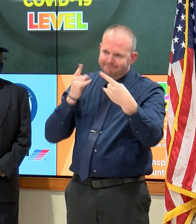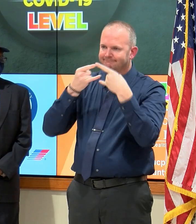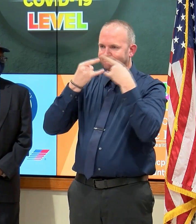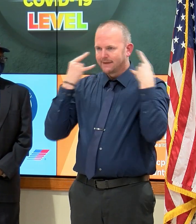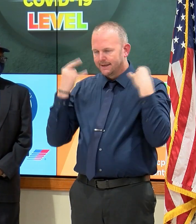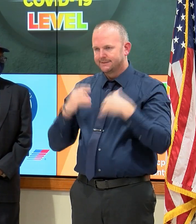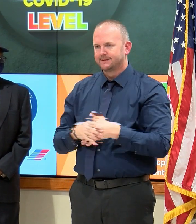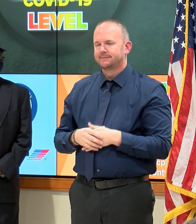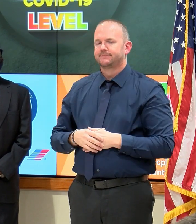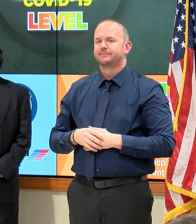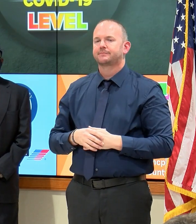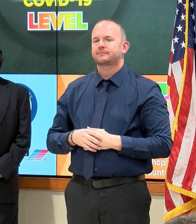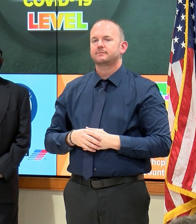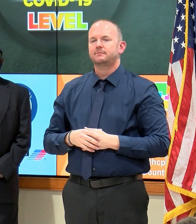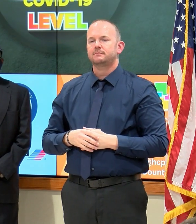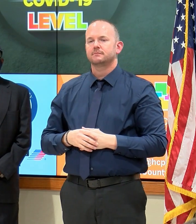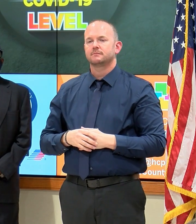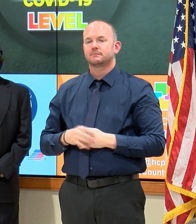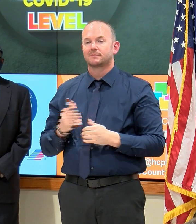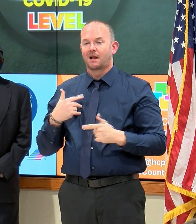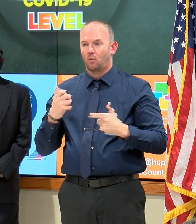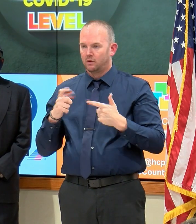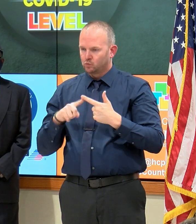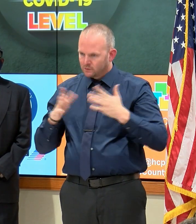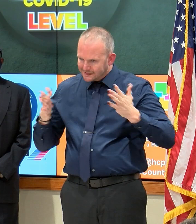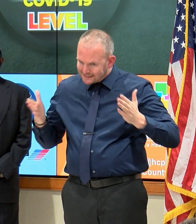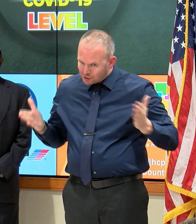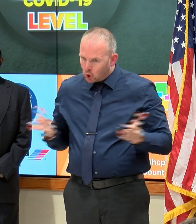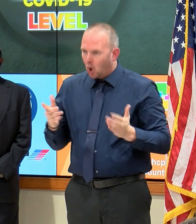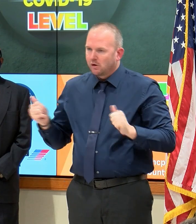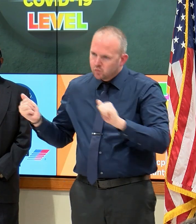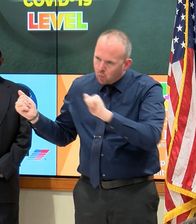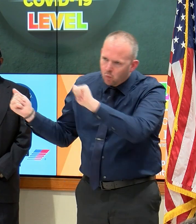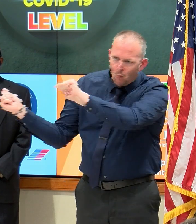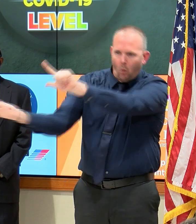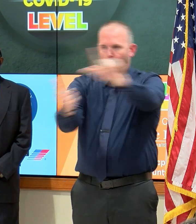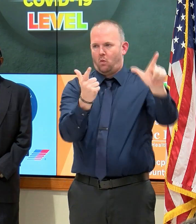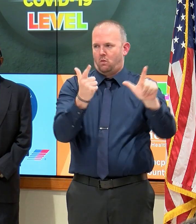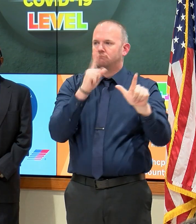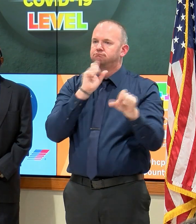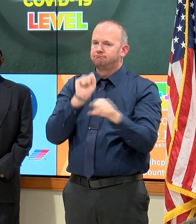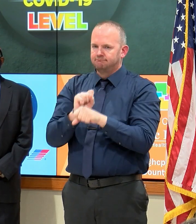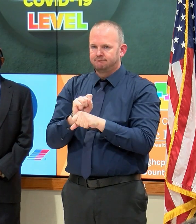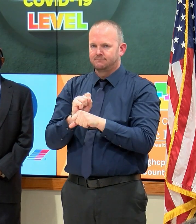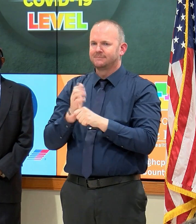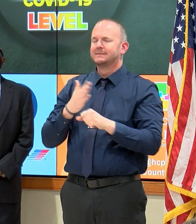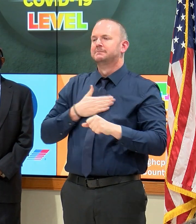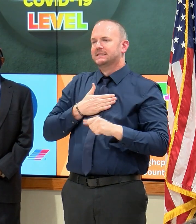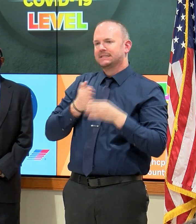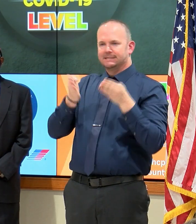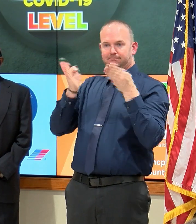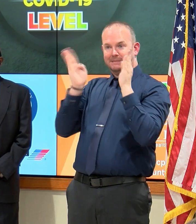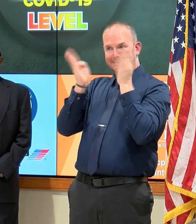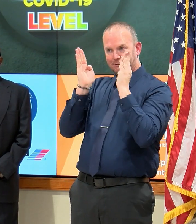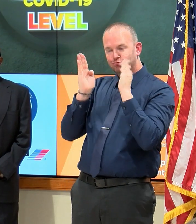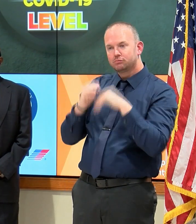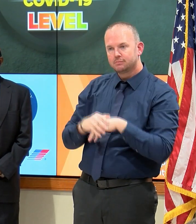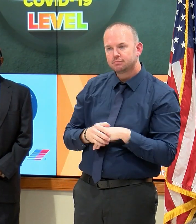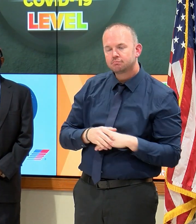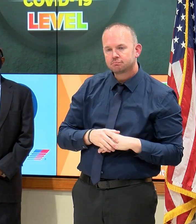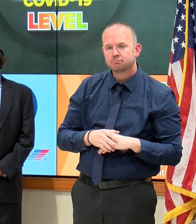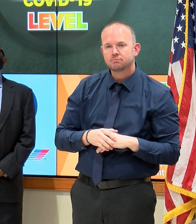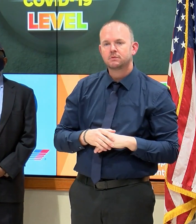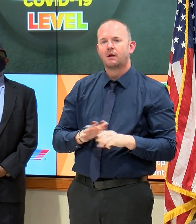just urge people to be mindful of the things that they need to do to